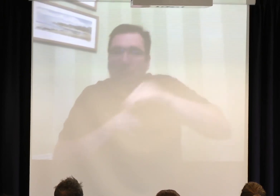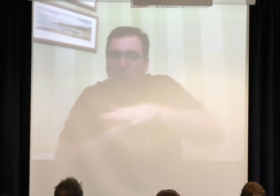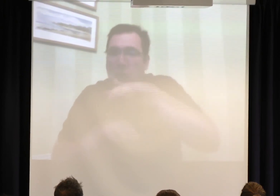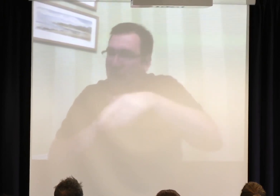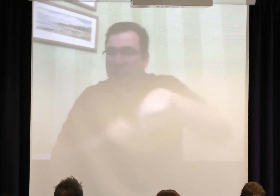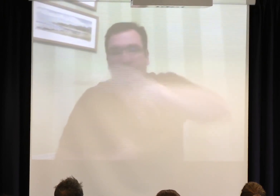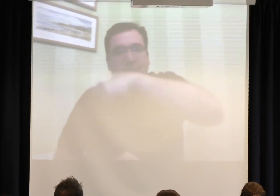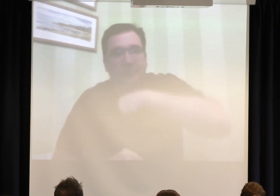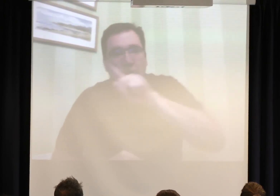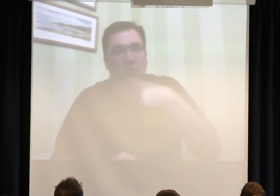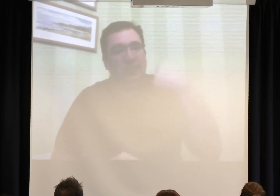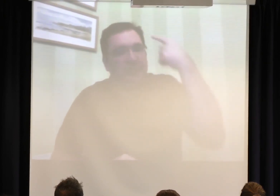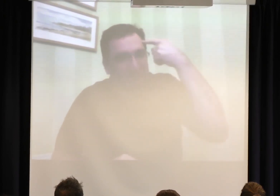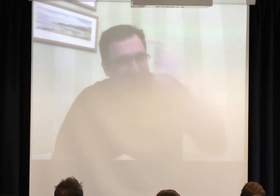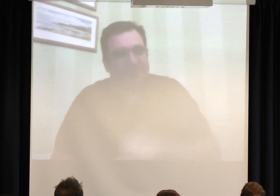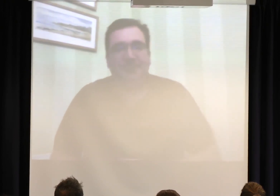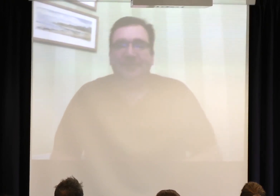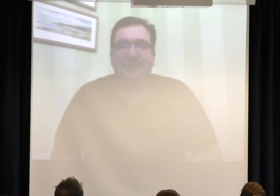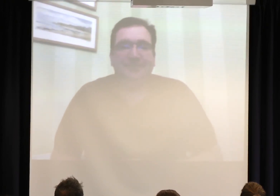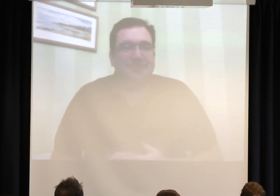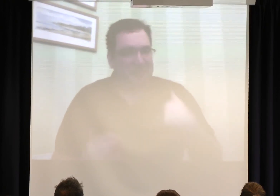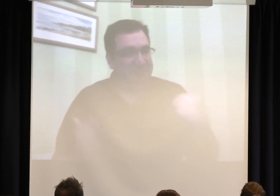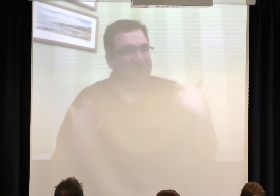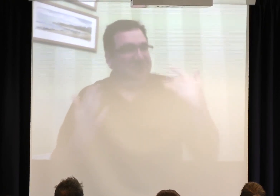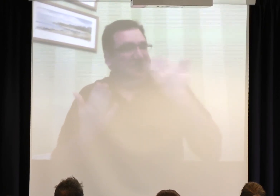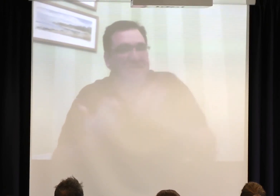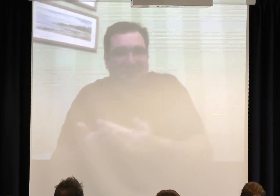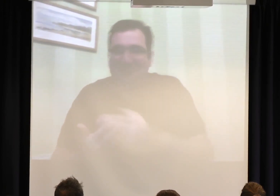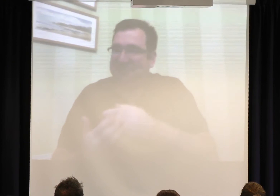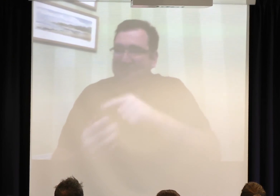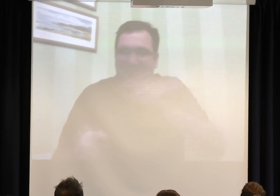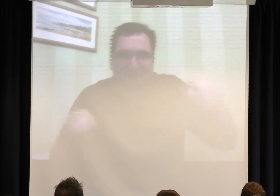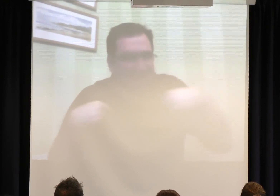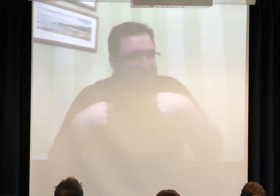people still think of him and what he would say because they valued his opinion so much and his counsel.